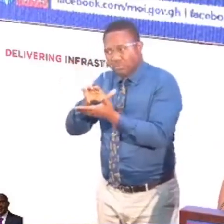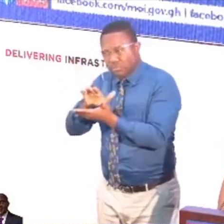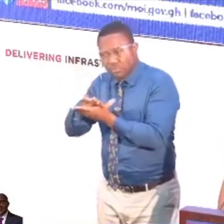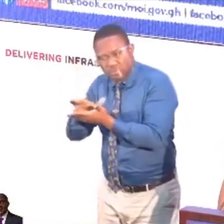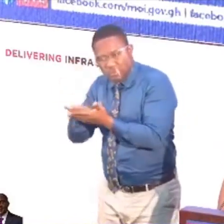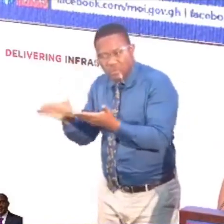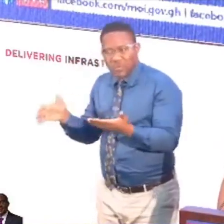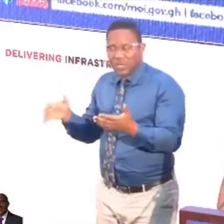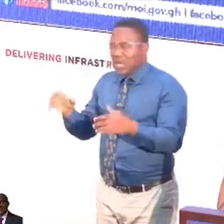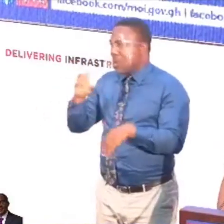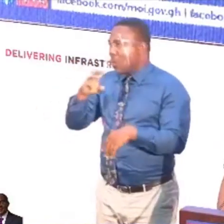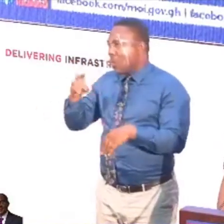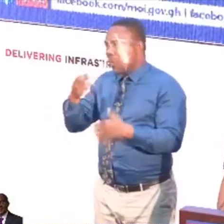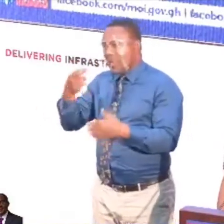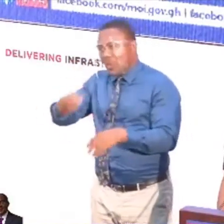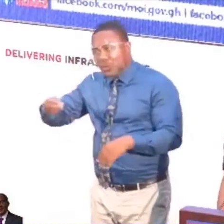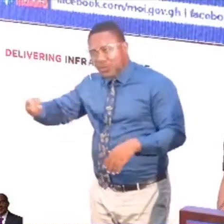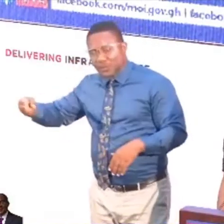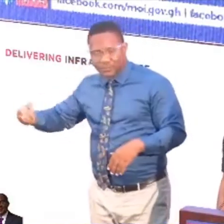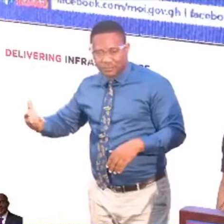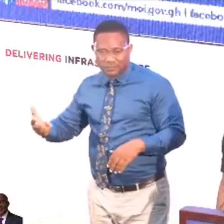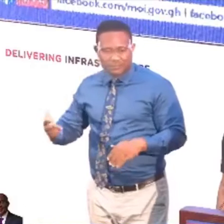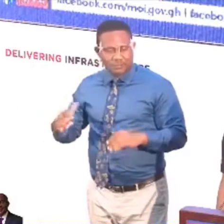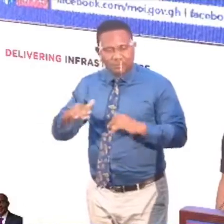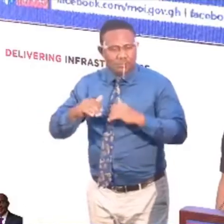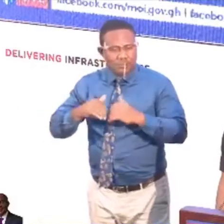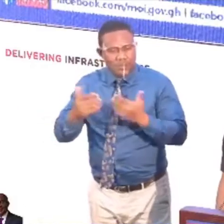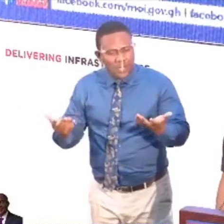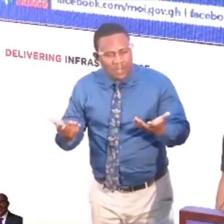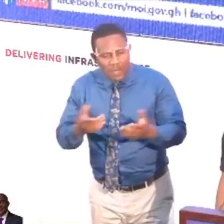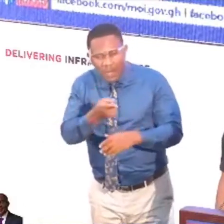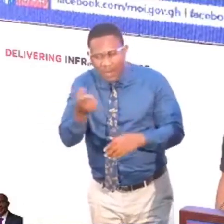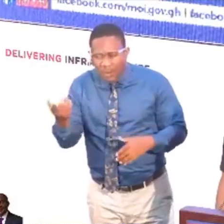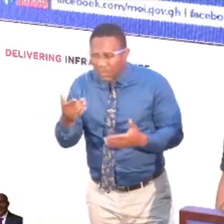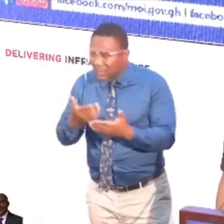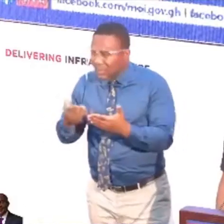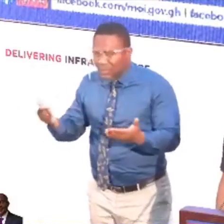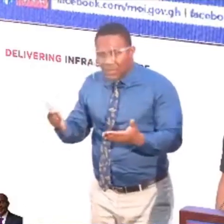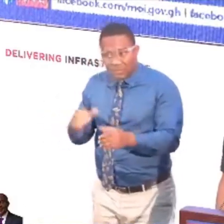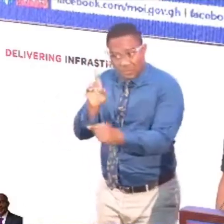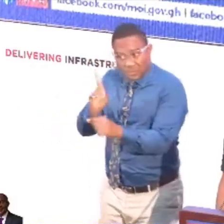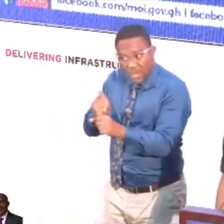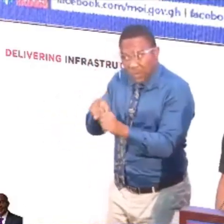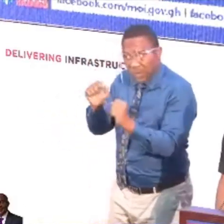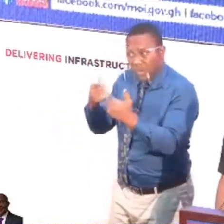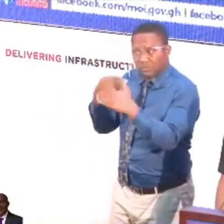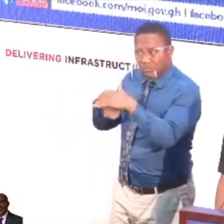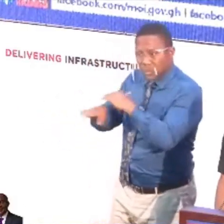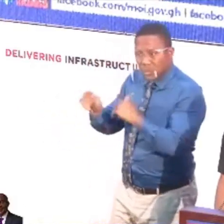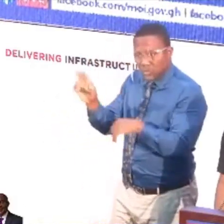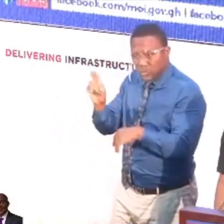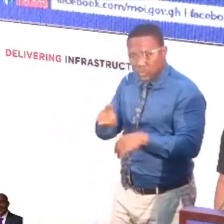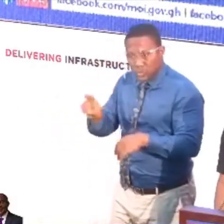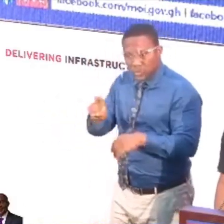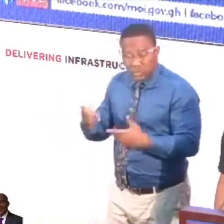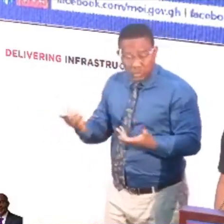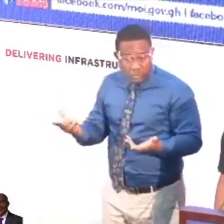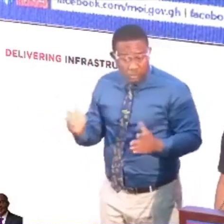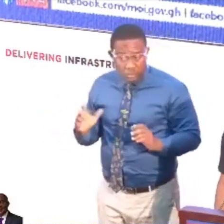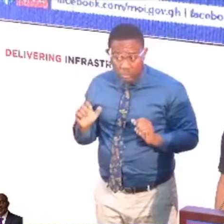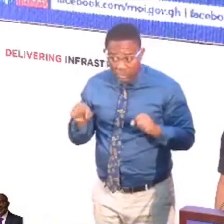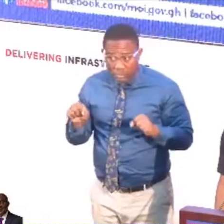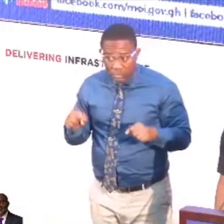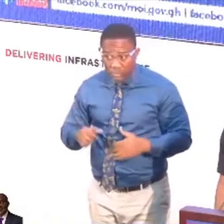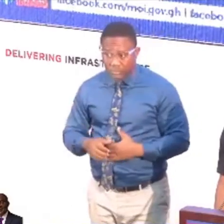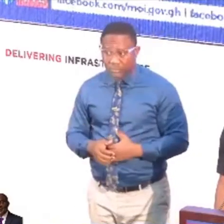and water resources. How user friendly are the facilities that we are providing